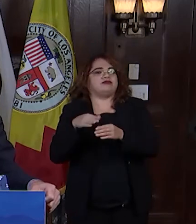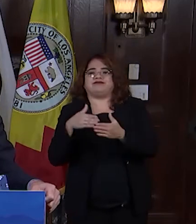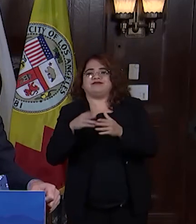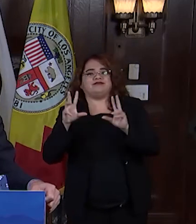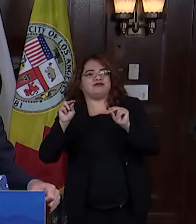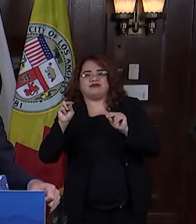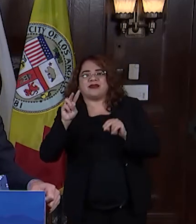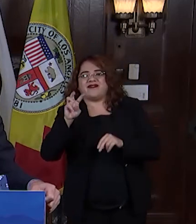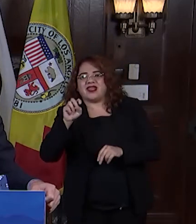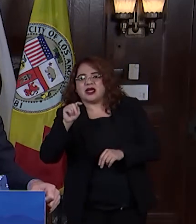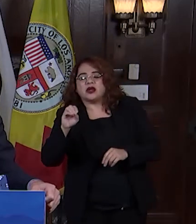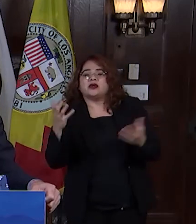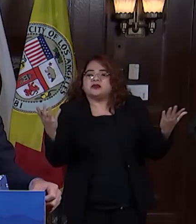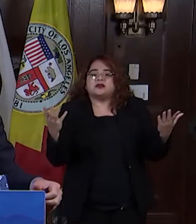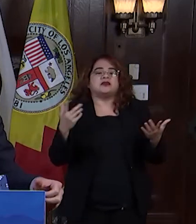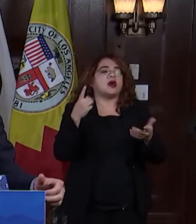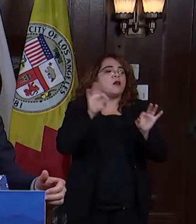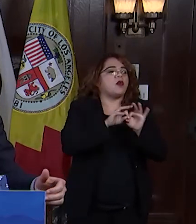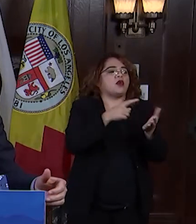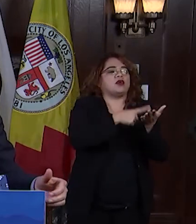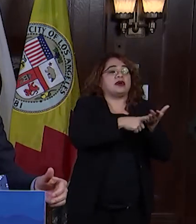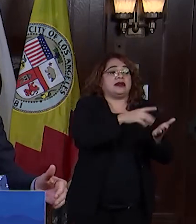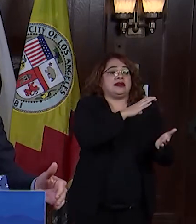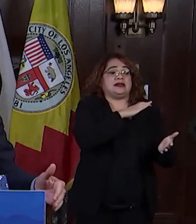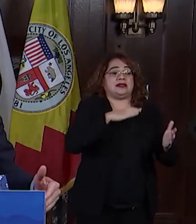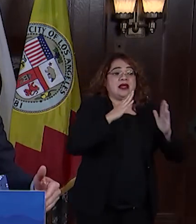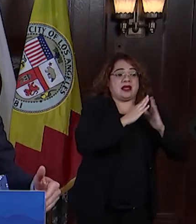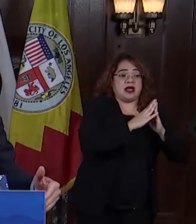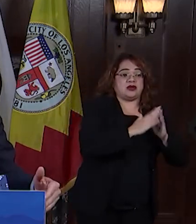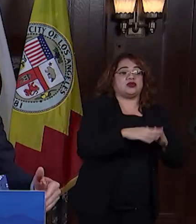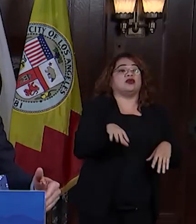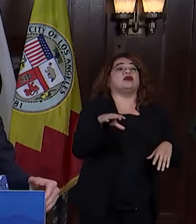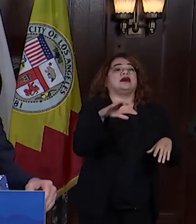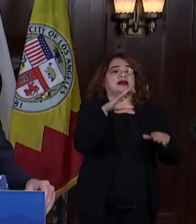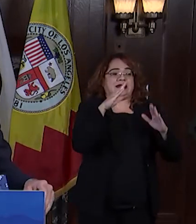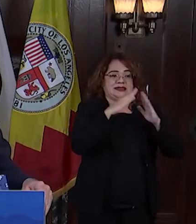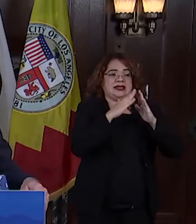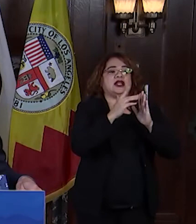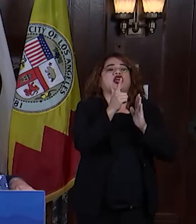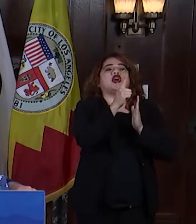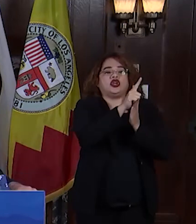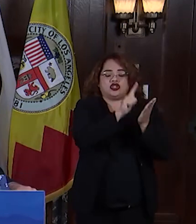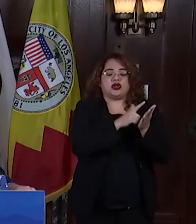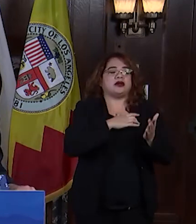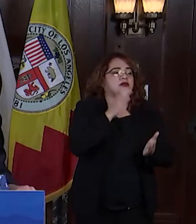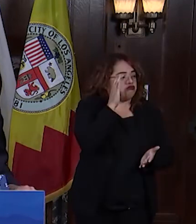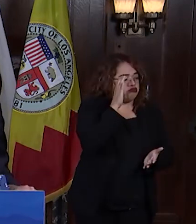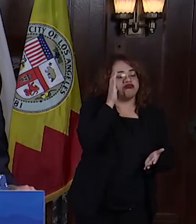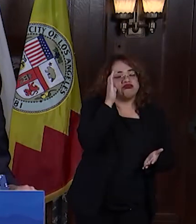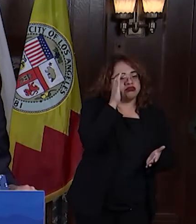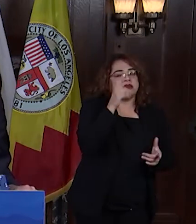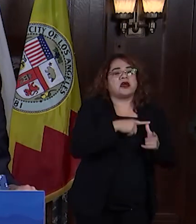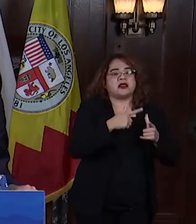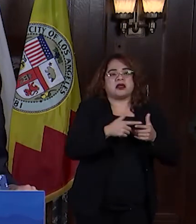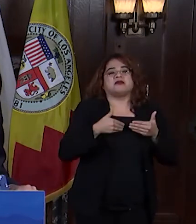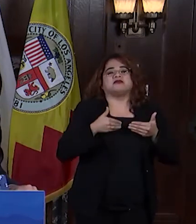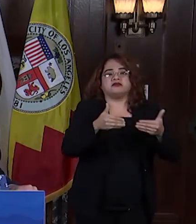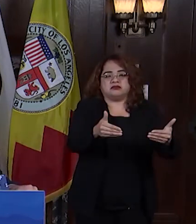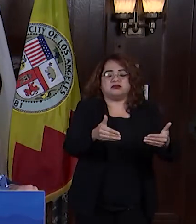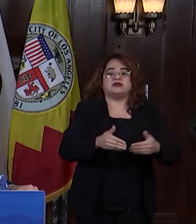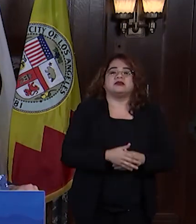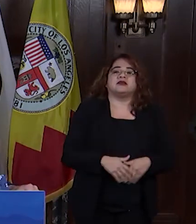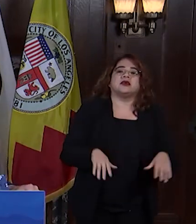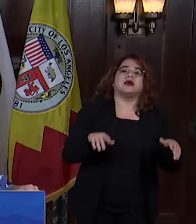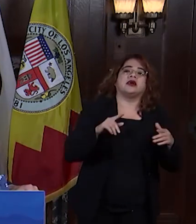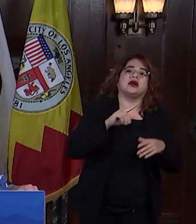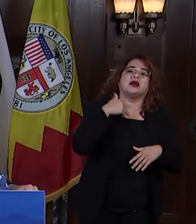attorney and the city council. Thank you. Next question, please. Thank you. Next,